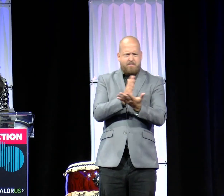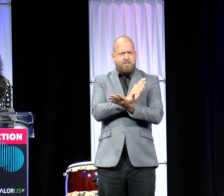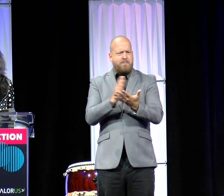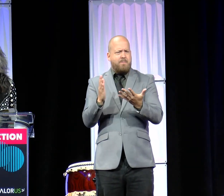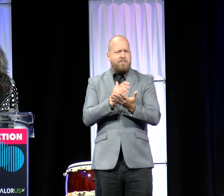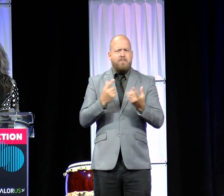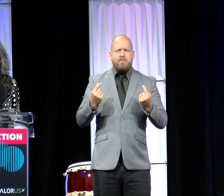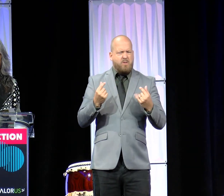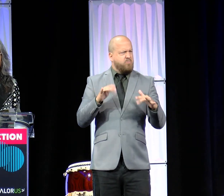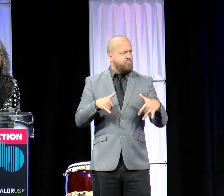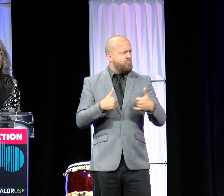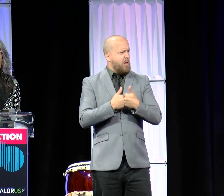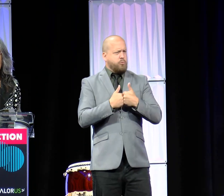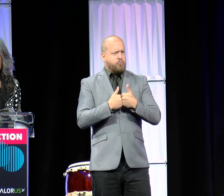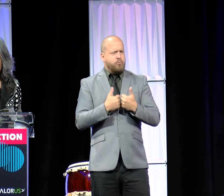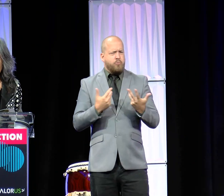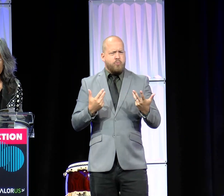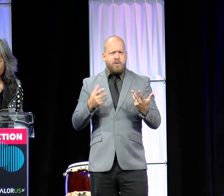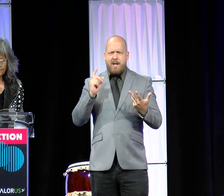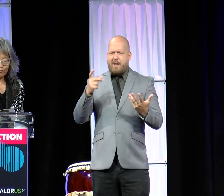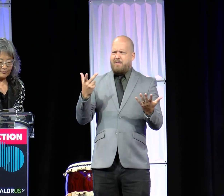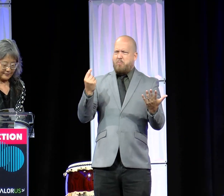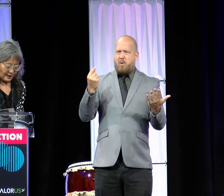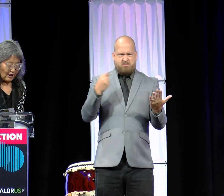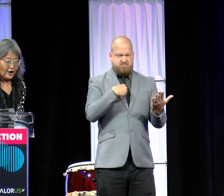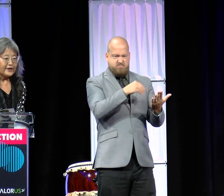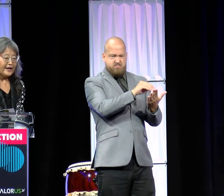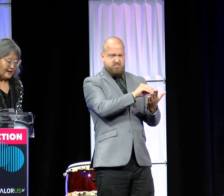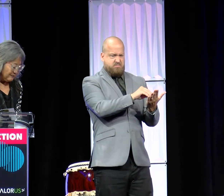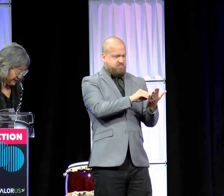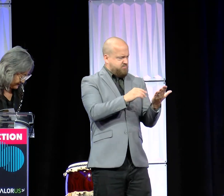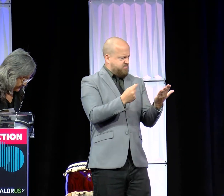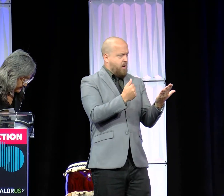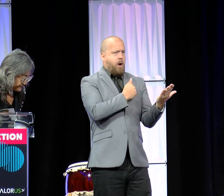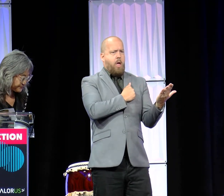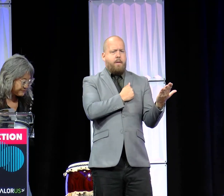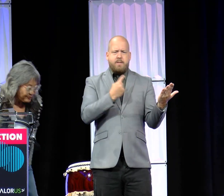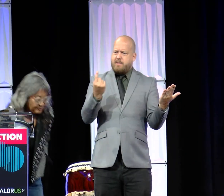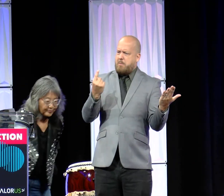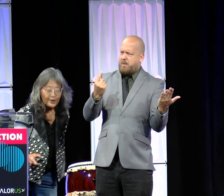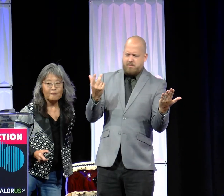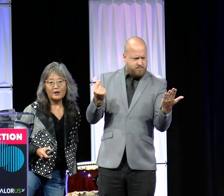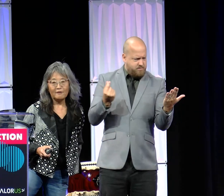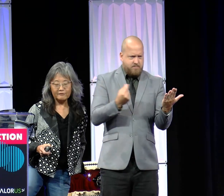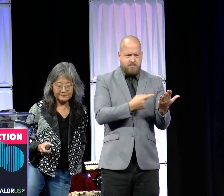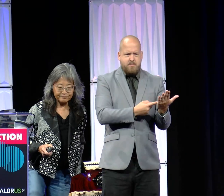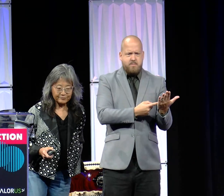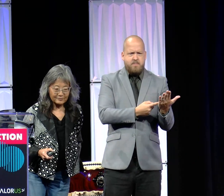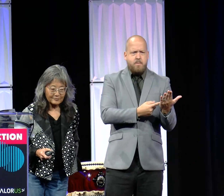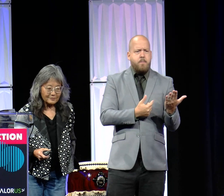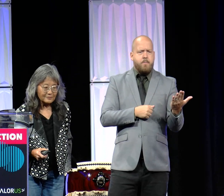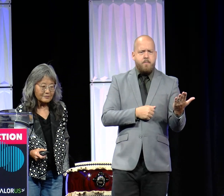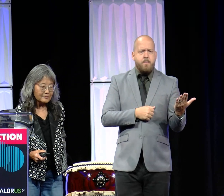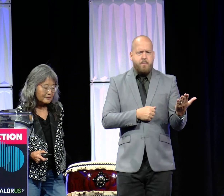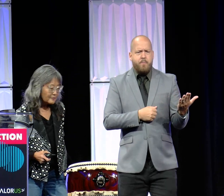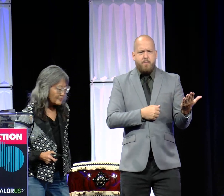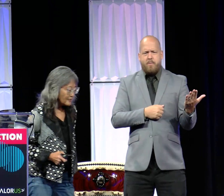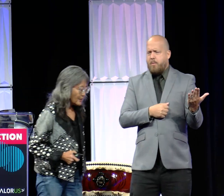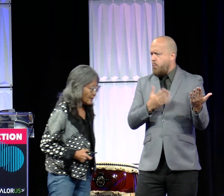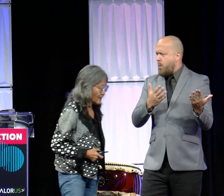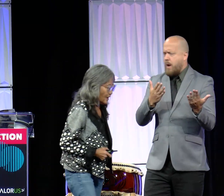to put down what we think are the elements of love.